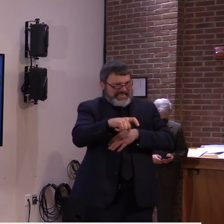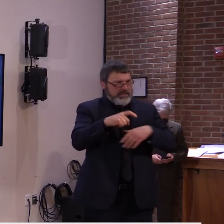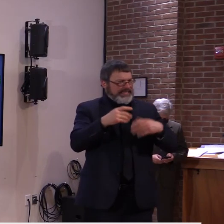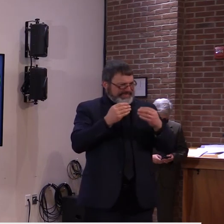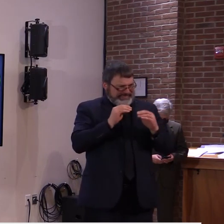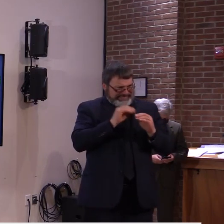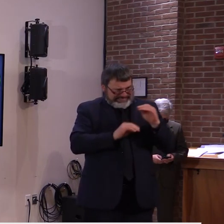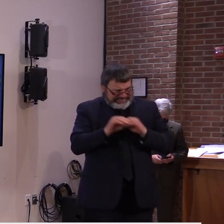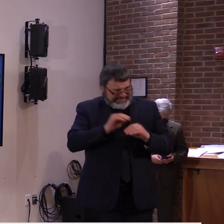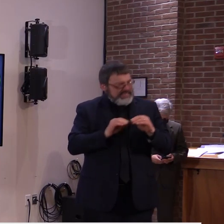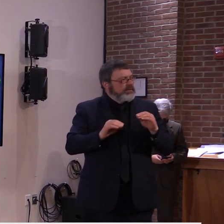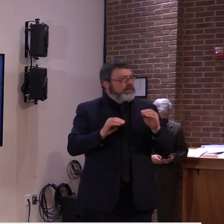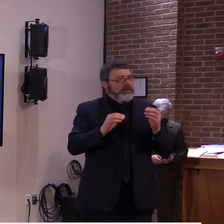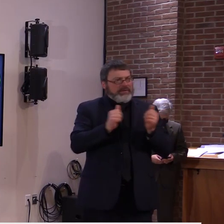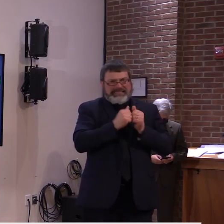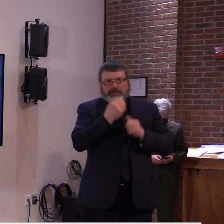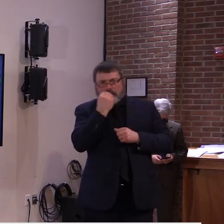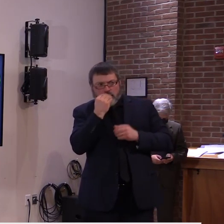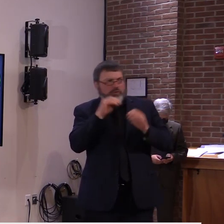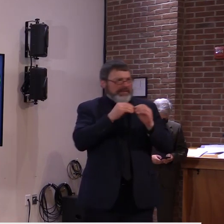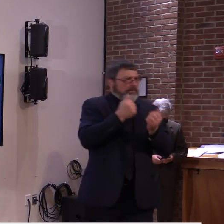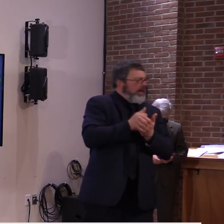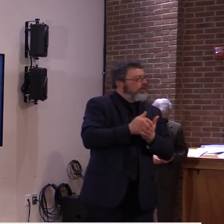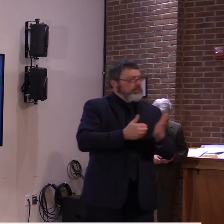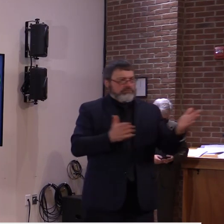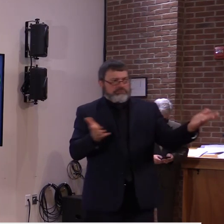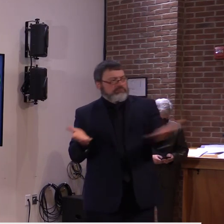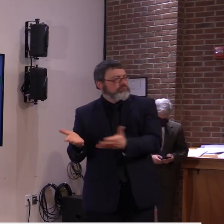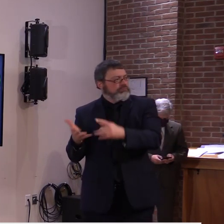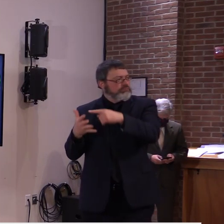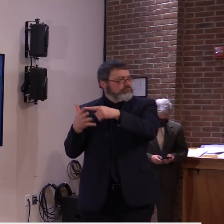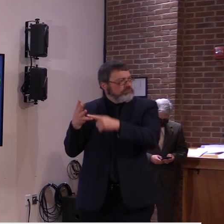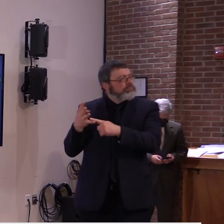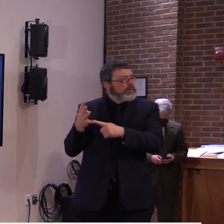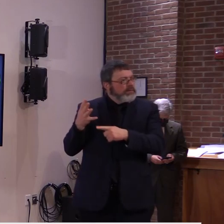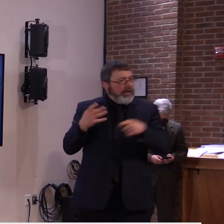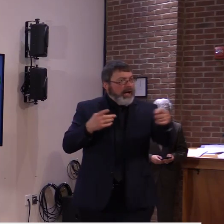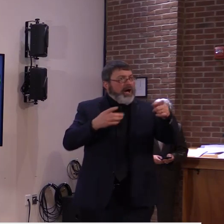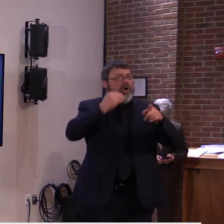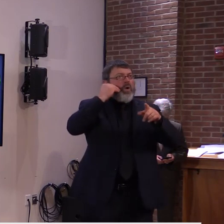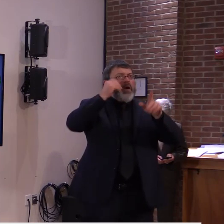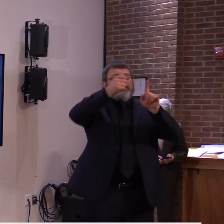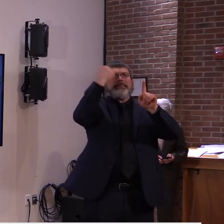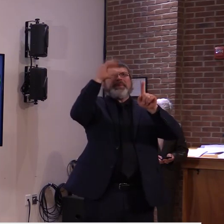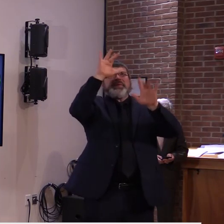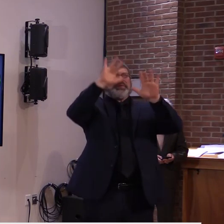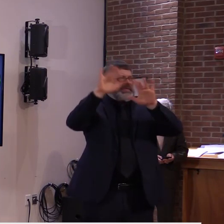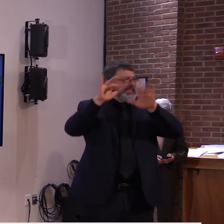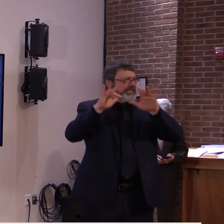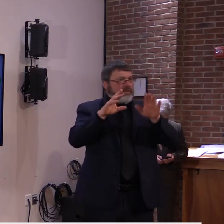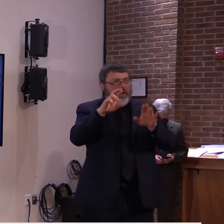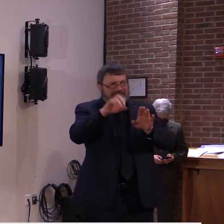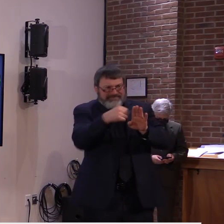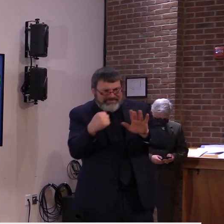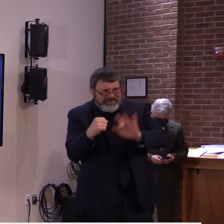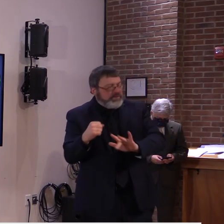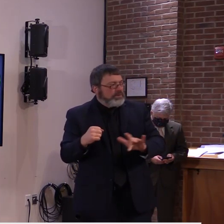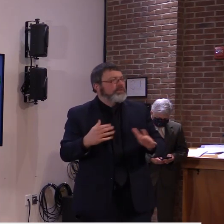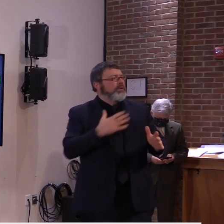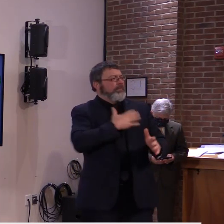stress. So I encourage anyone who needs support to contact the Health Department, Hunger Free Vermont,